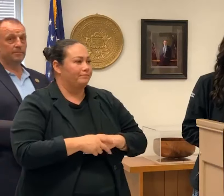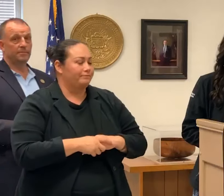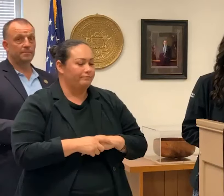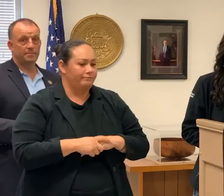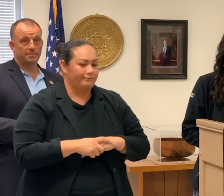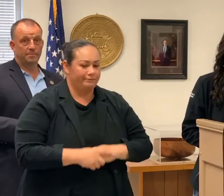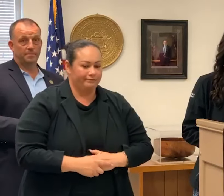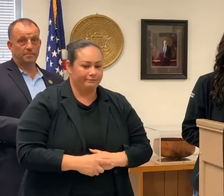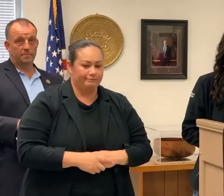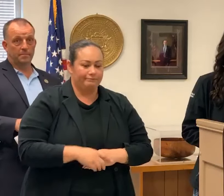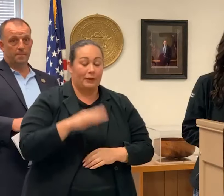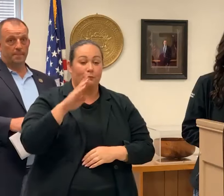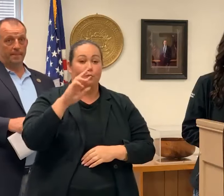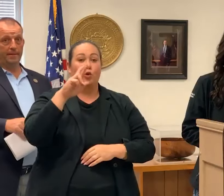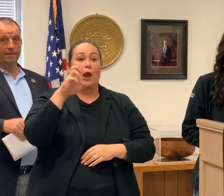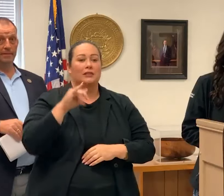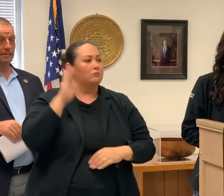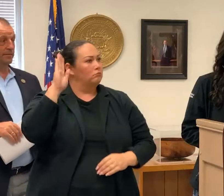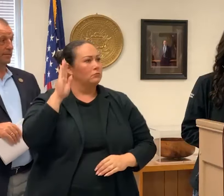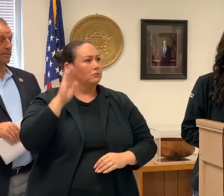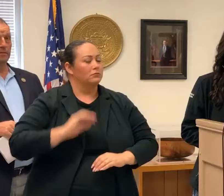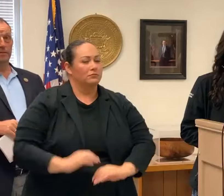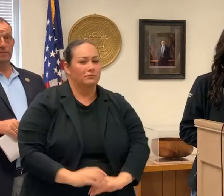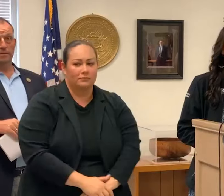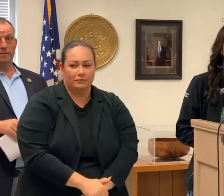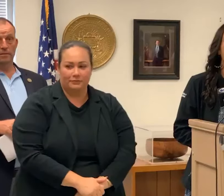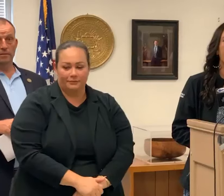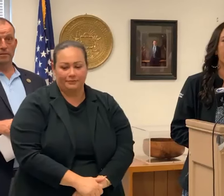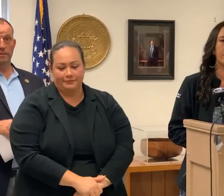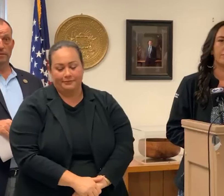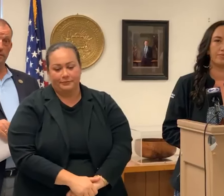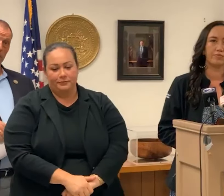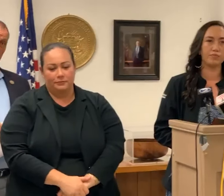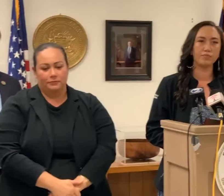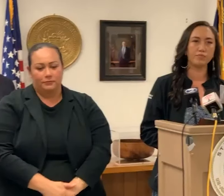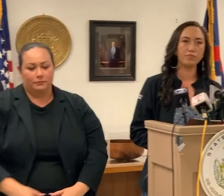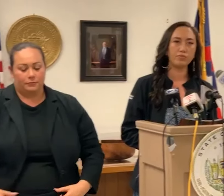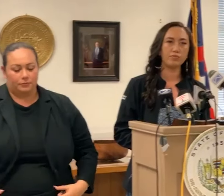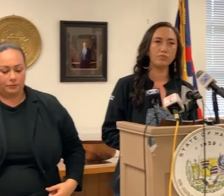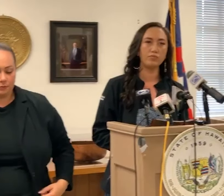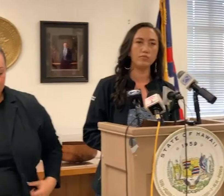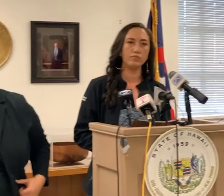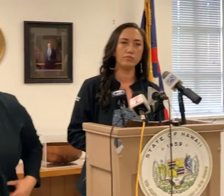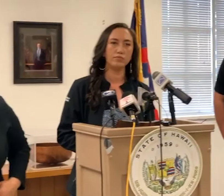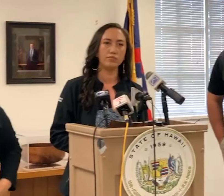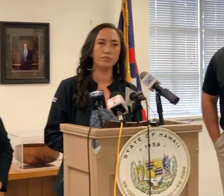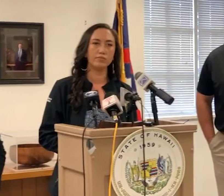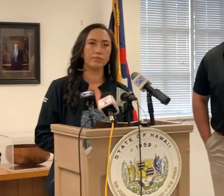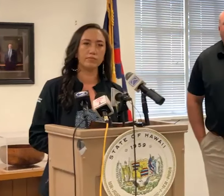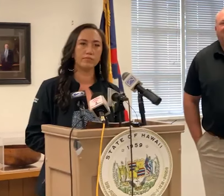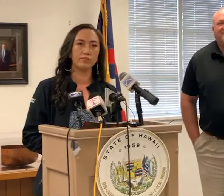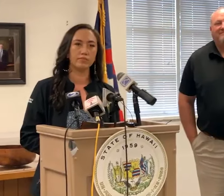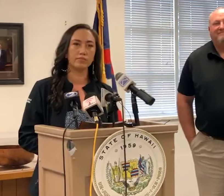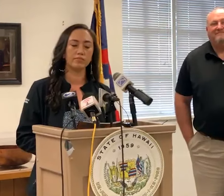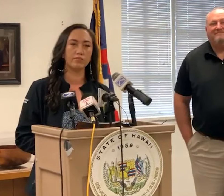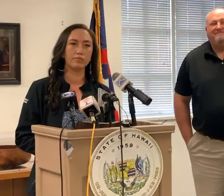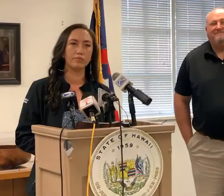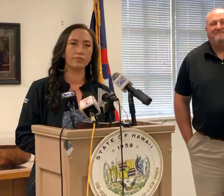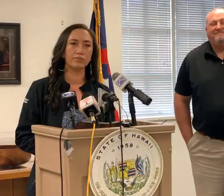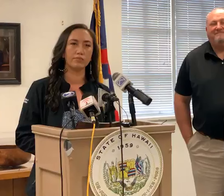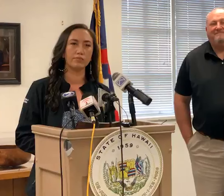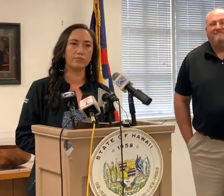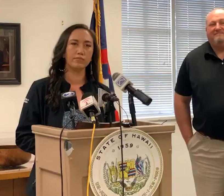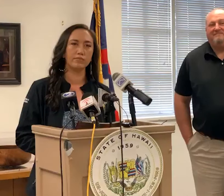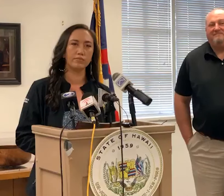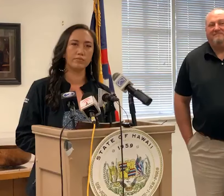I've talked to several people who are staying in hotels, and there's a feeling of we don't know when we'll be forced out. They don't know if they're going to get a knock